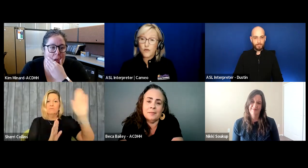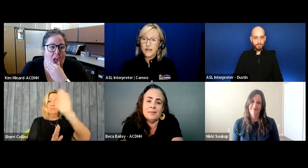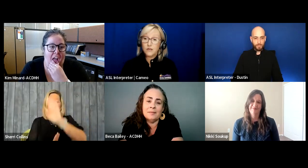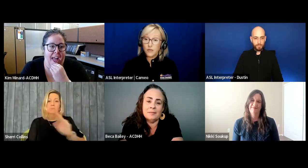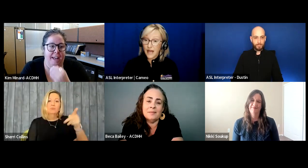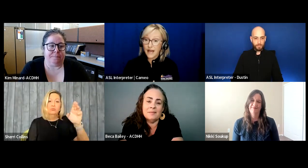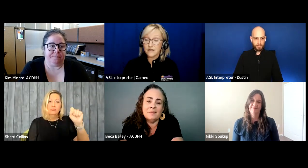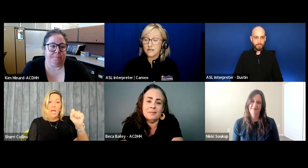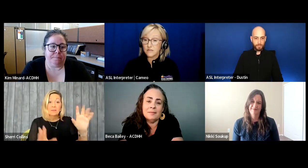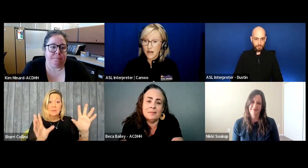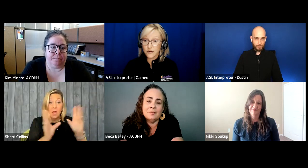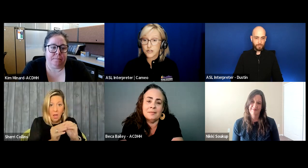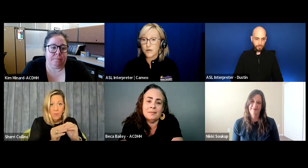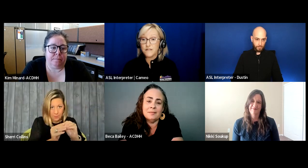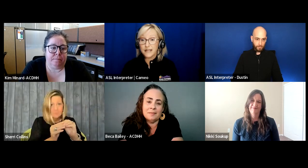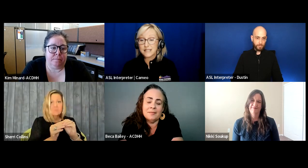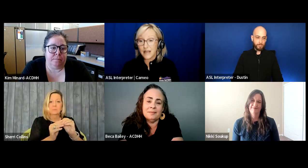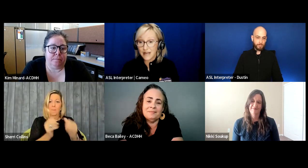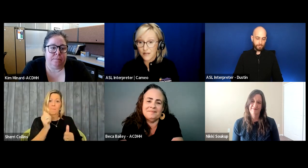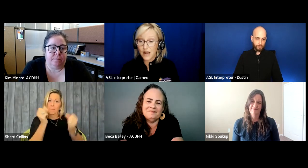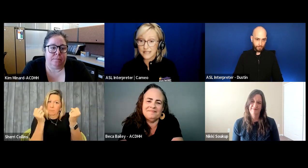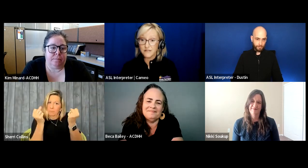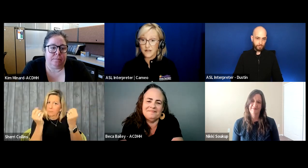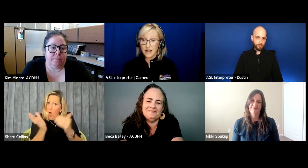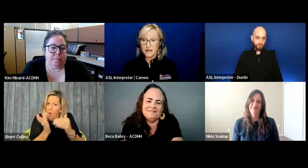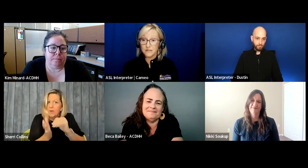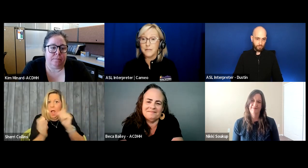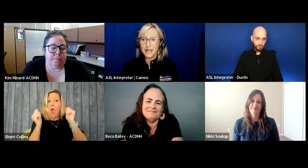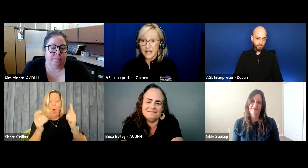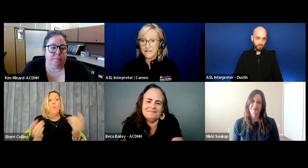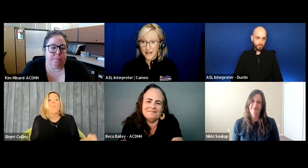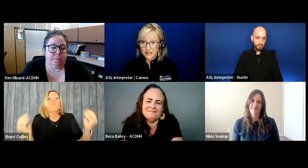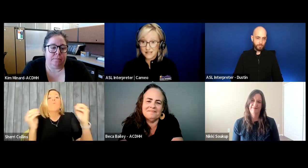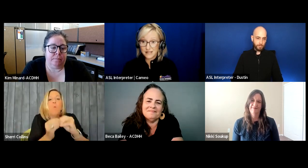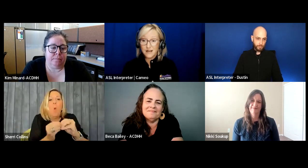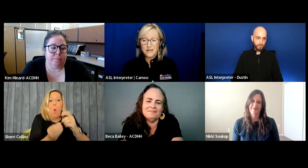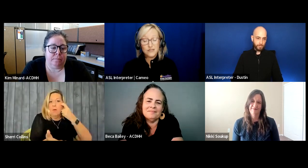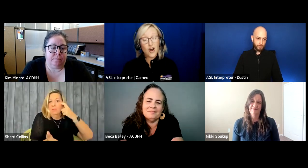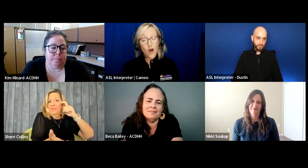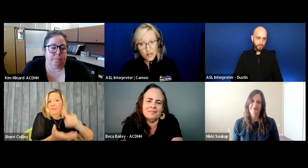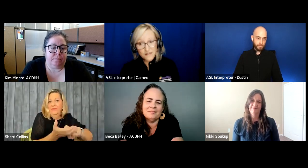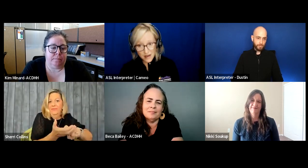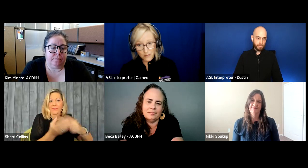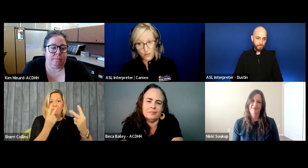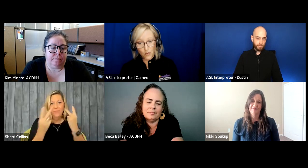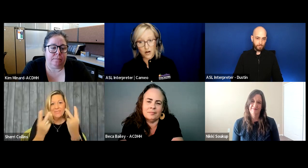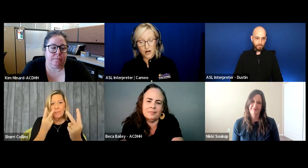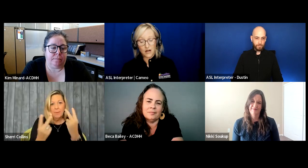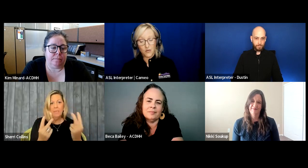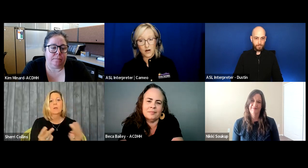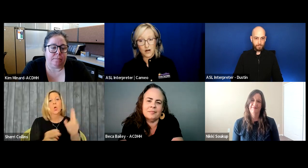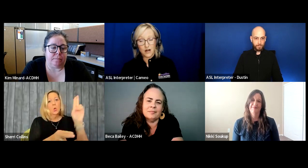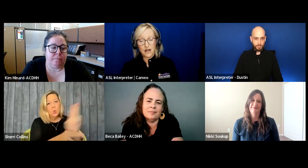During COVID, we had governors' briefings and other kinds of media events. Not all of them